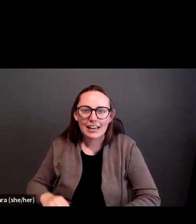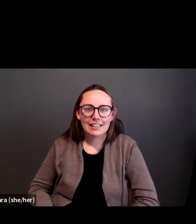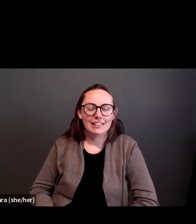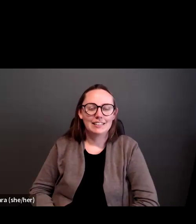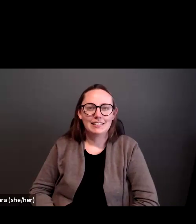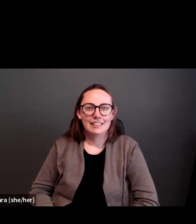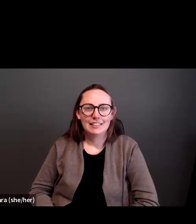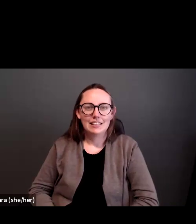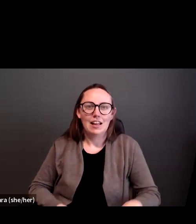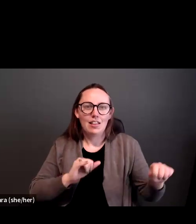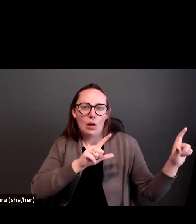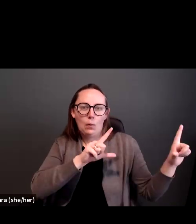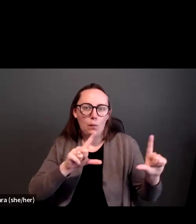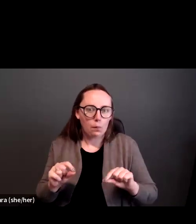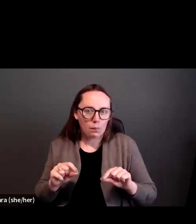here it is.